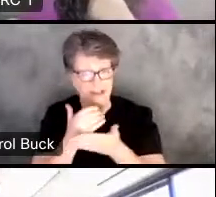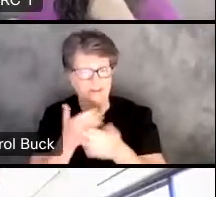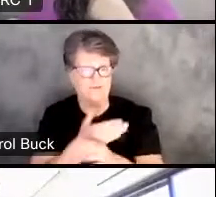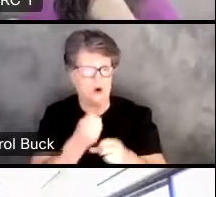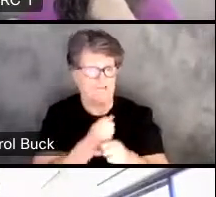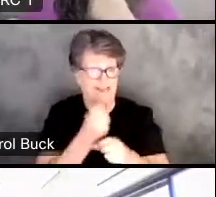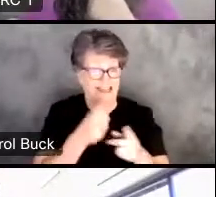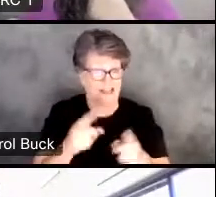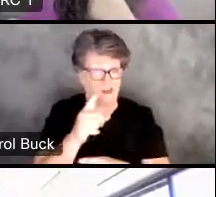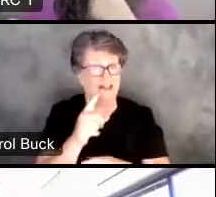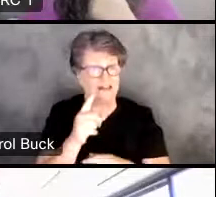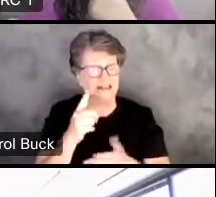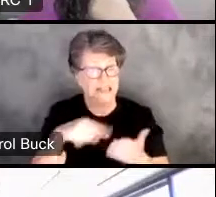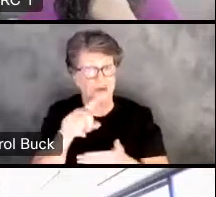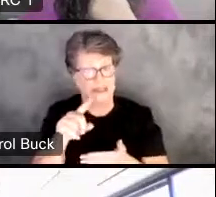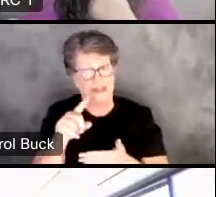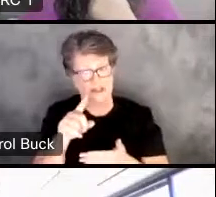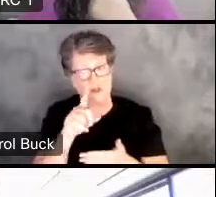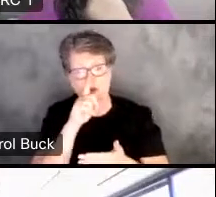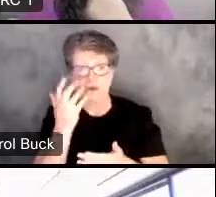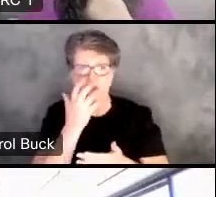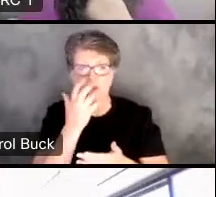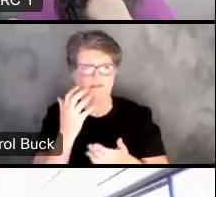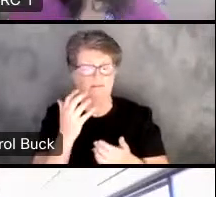that could be for your planning. Sincerely. Mm-hmm.